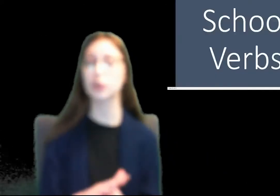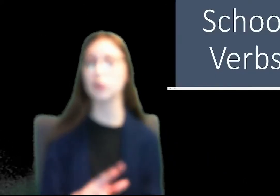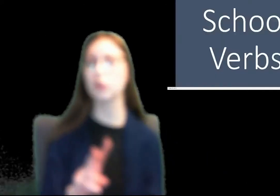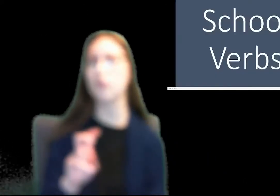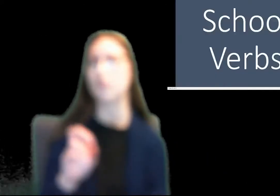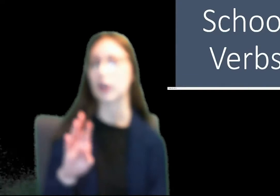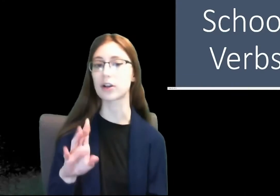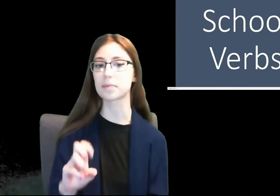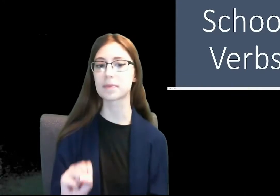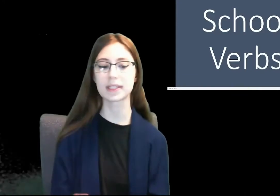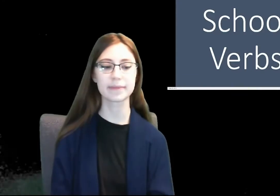School verbs.